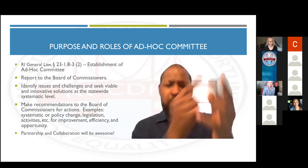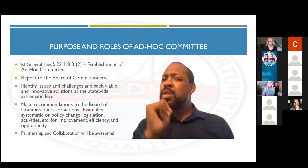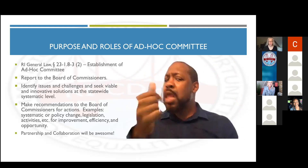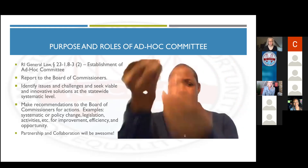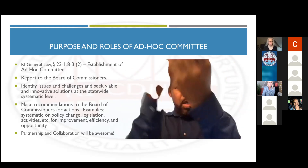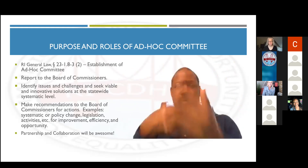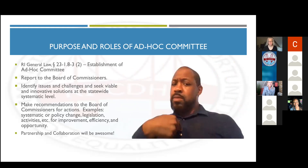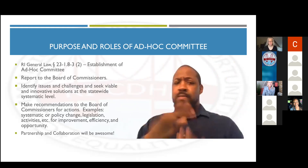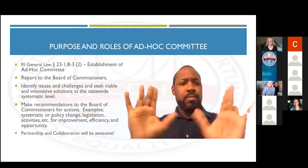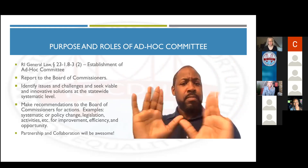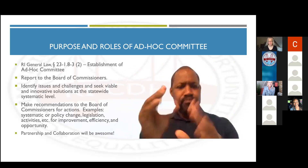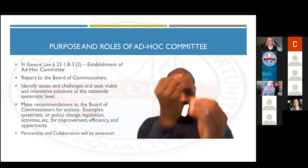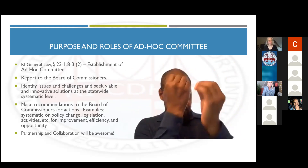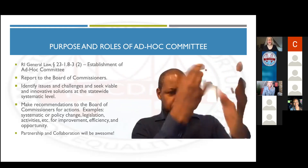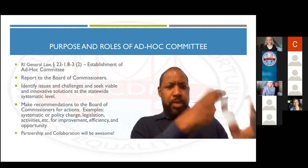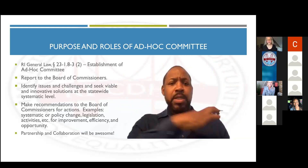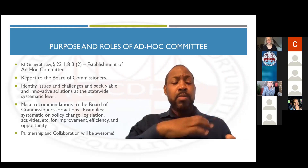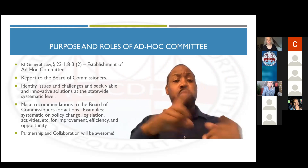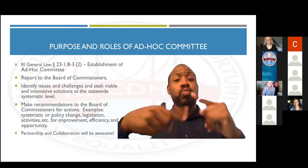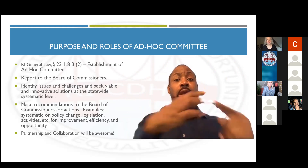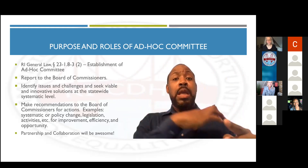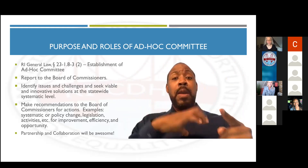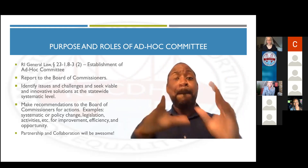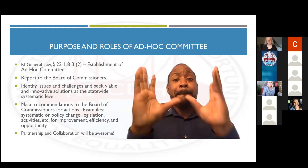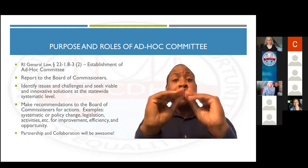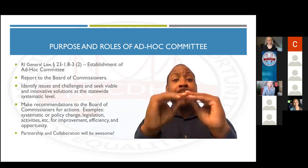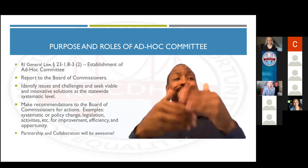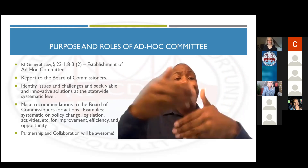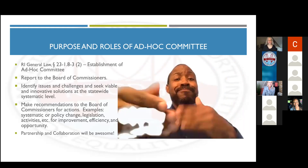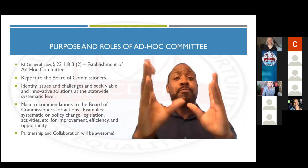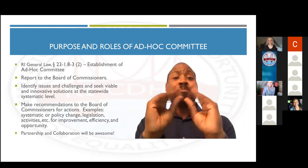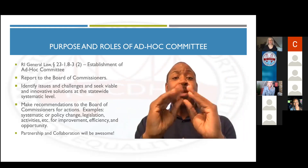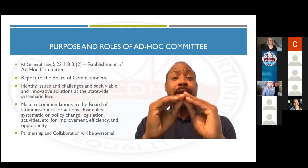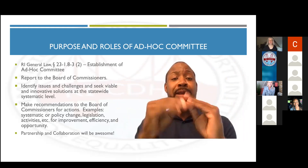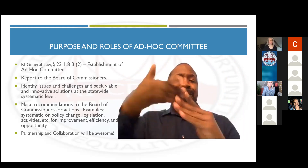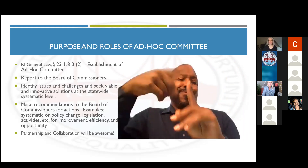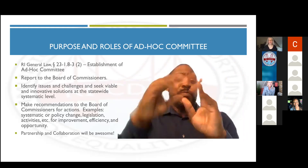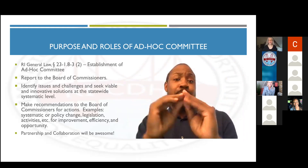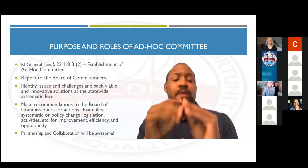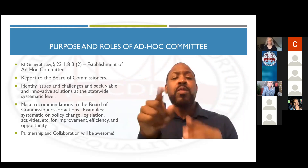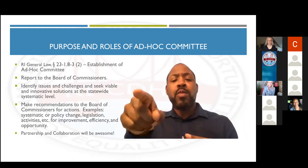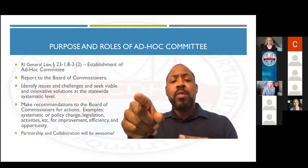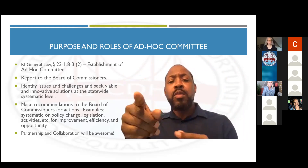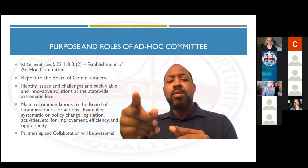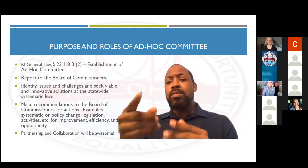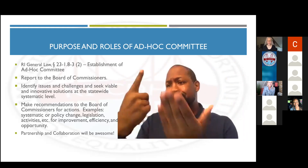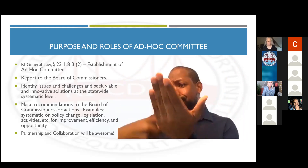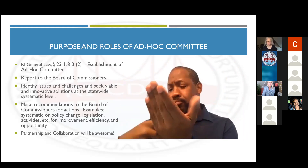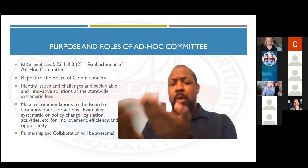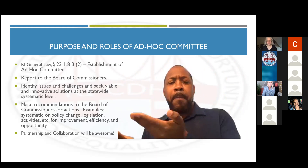commissioners. You do not report to me as the executive director. You would come to, let's say, the next commission